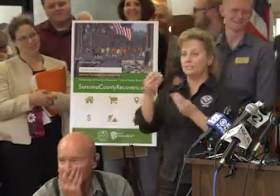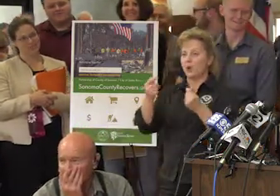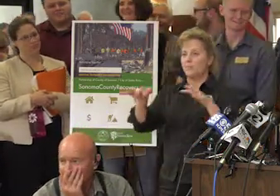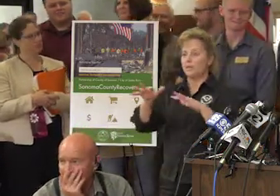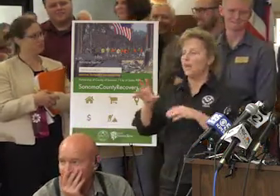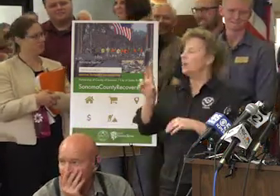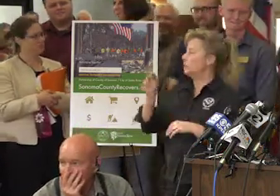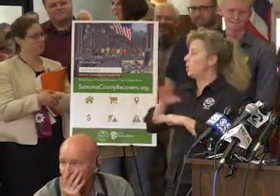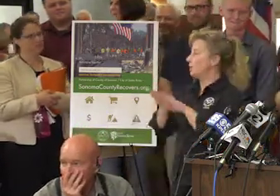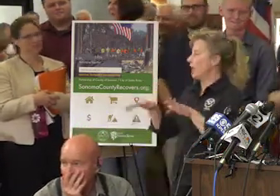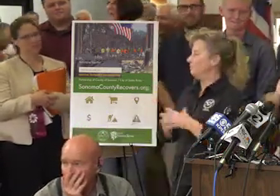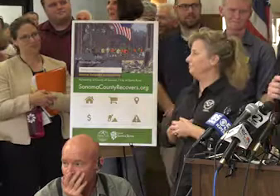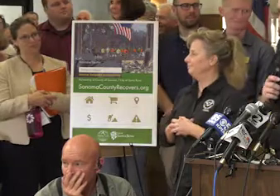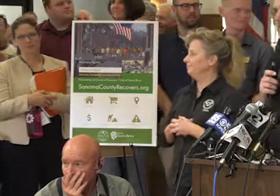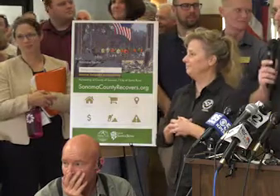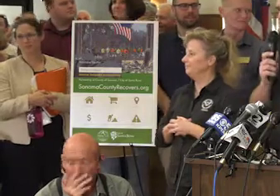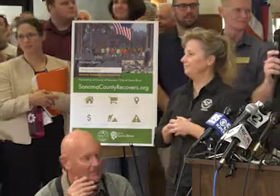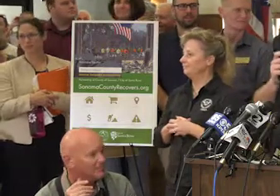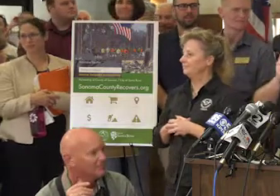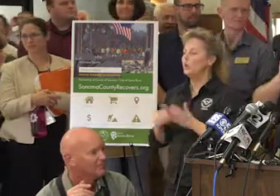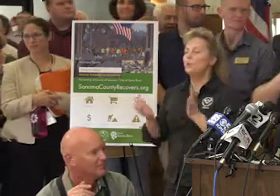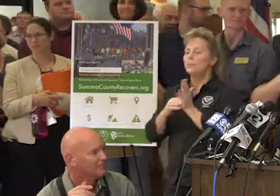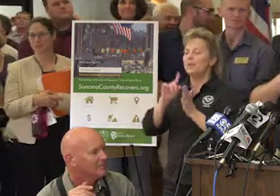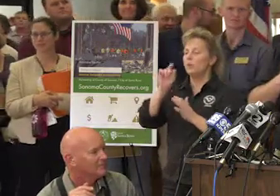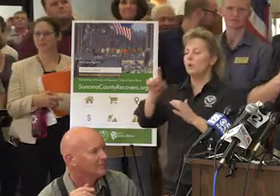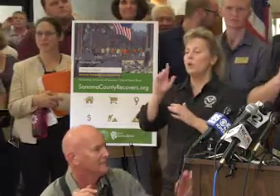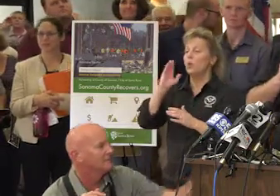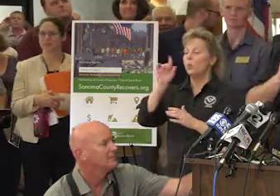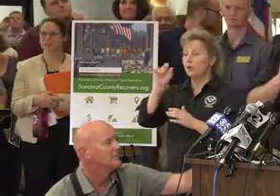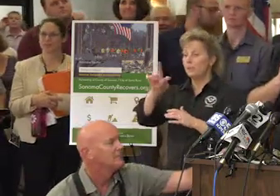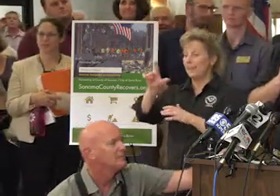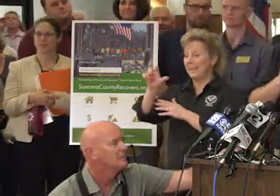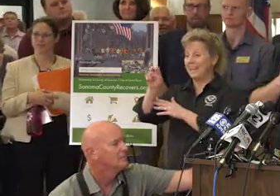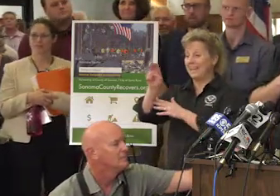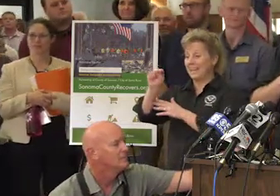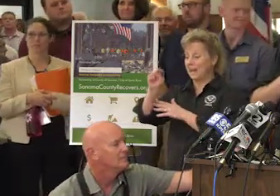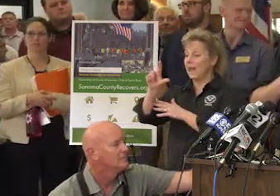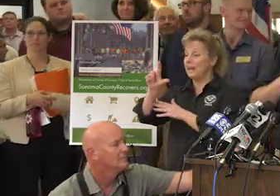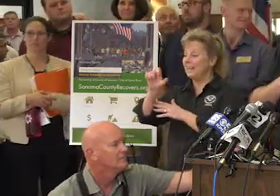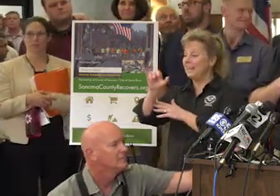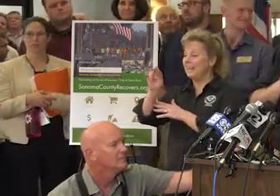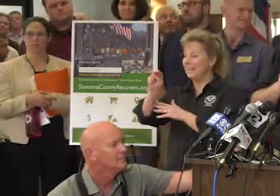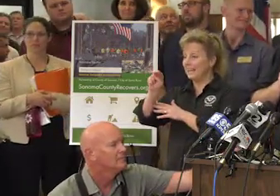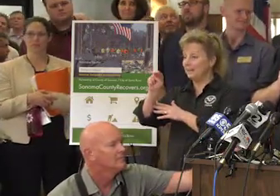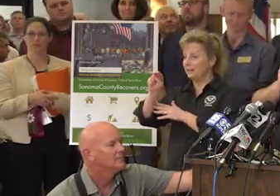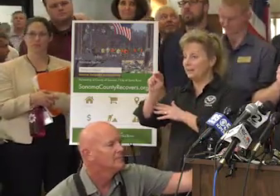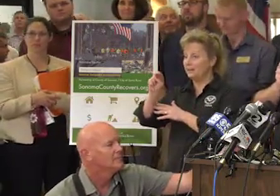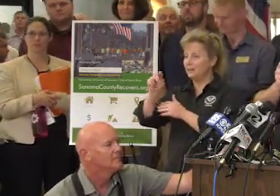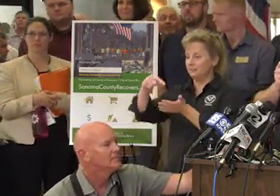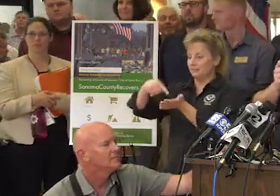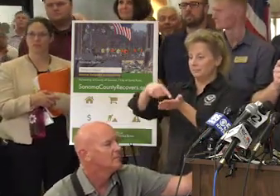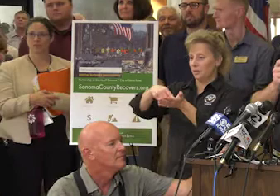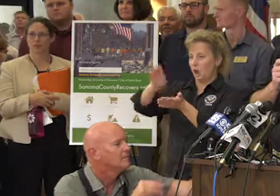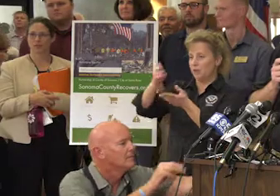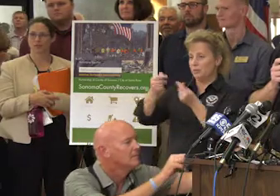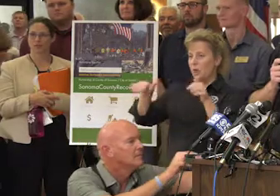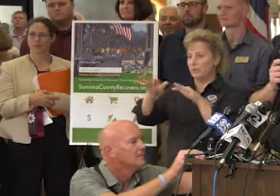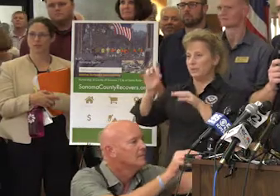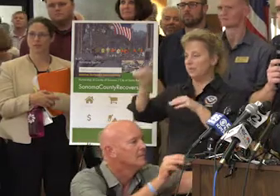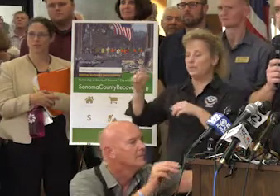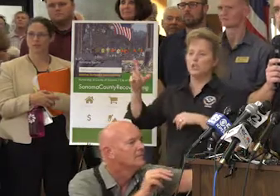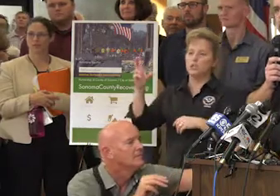anybody else's? No, it will not. Will there be a lien on his property? No, there will not.